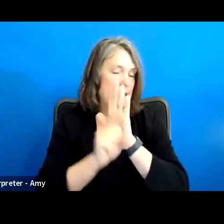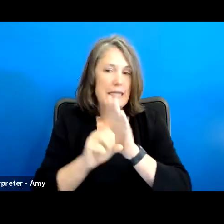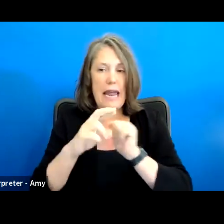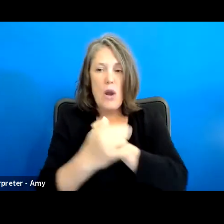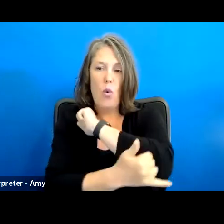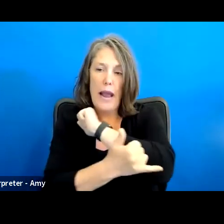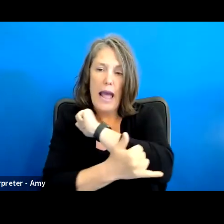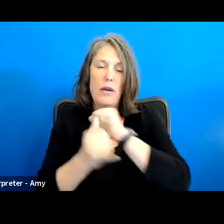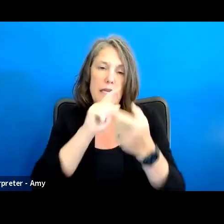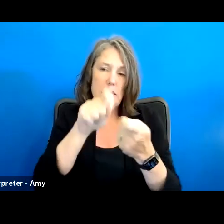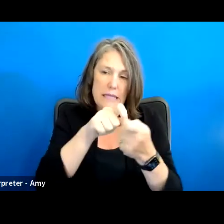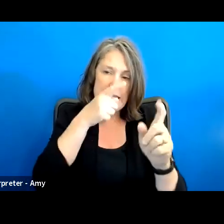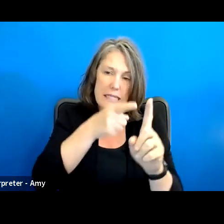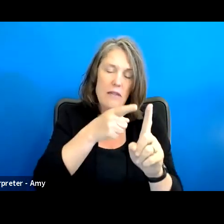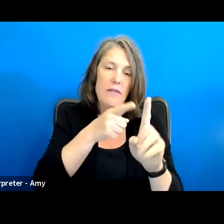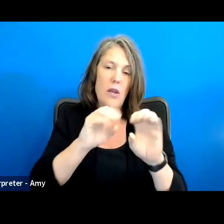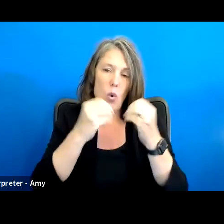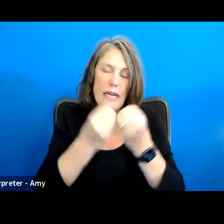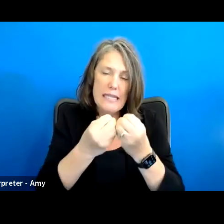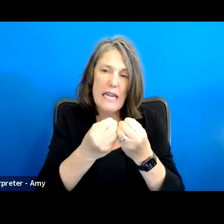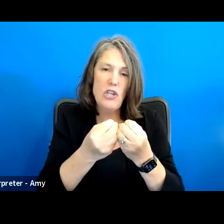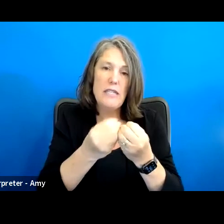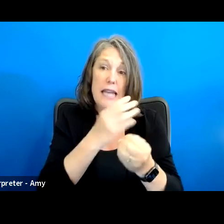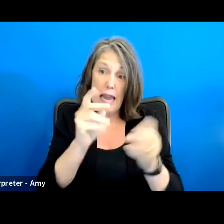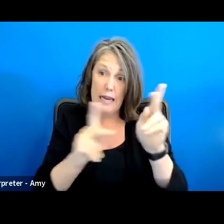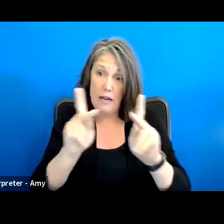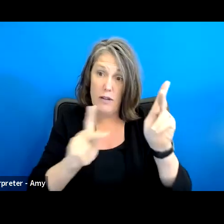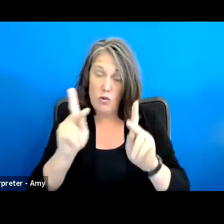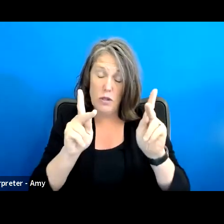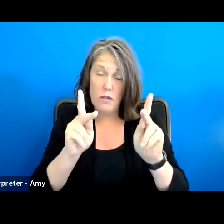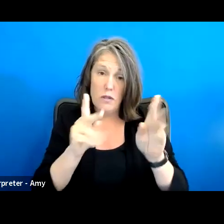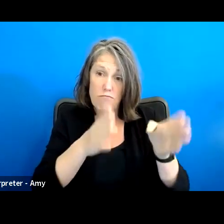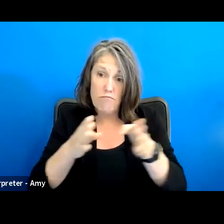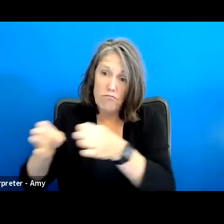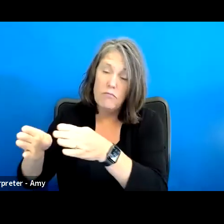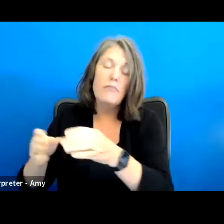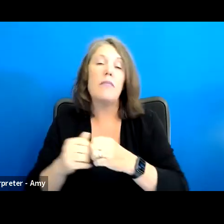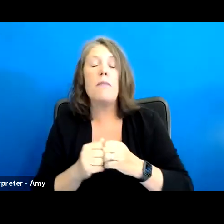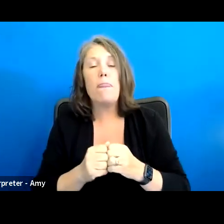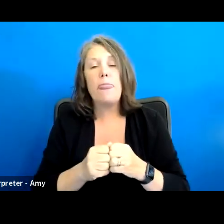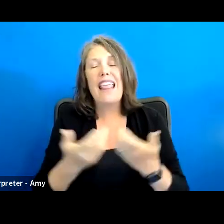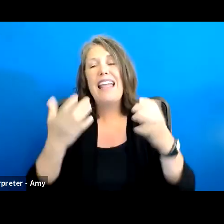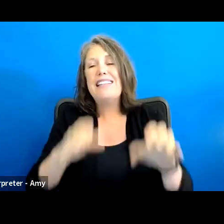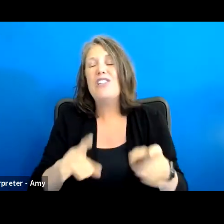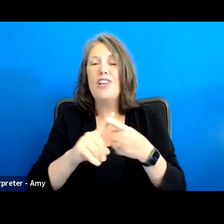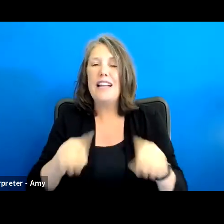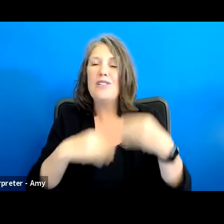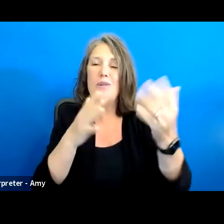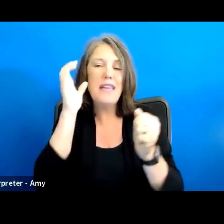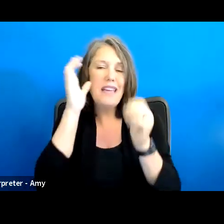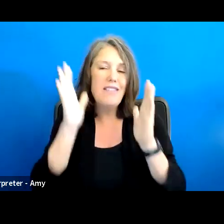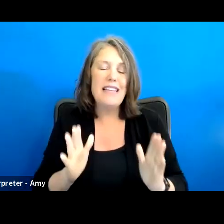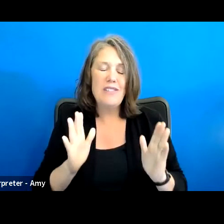county specific organizations and individuals, it is a chance to give listeners the